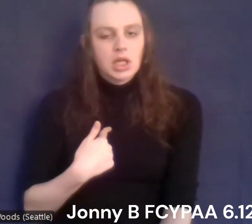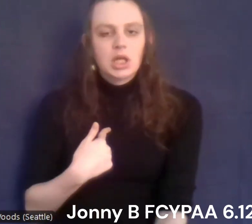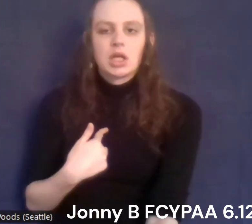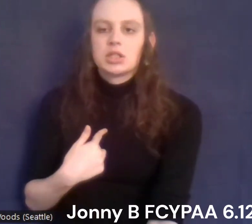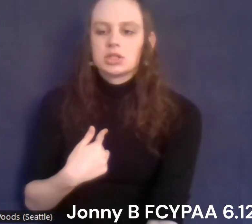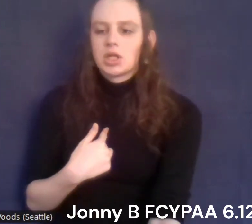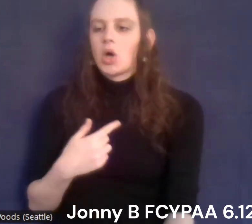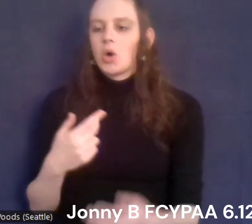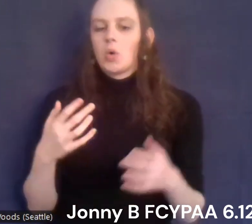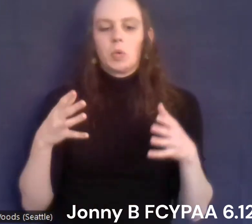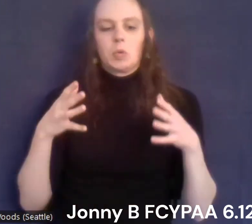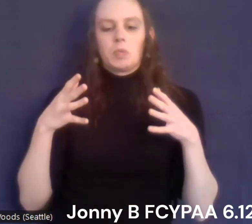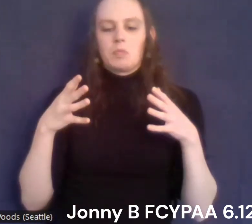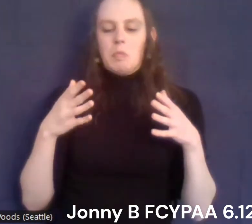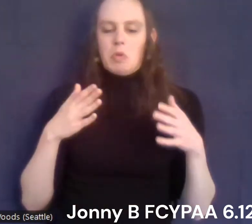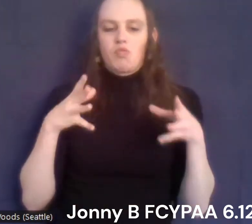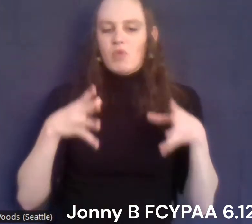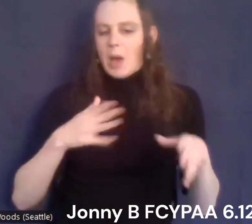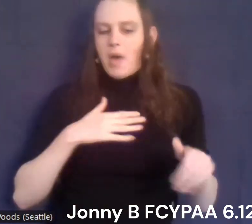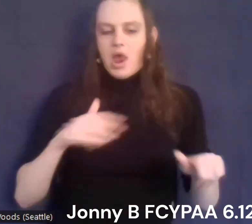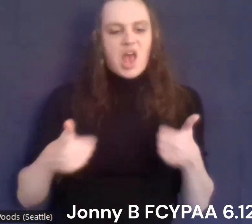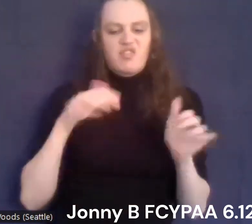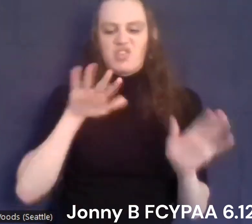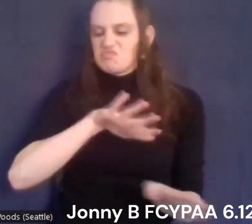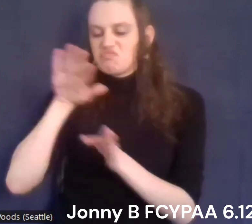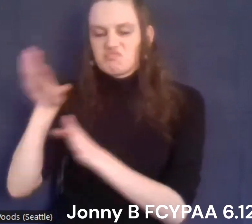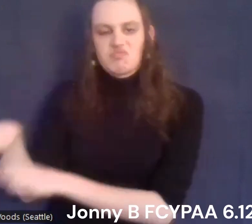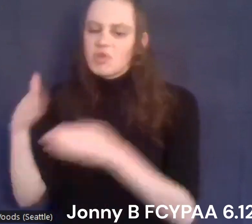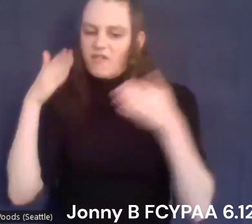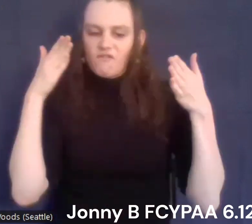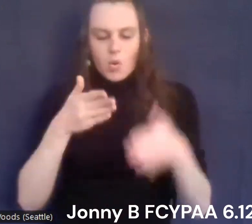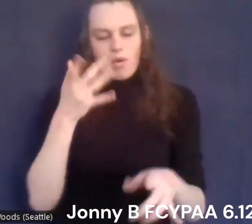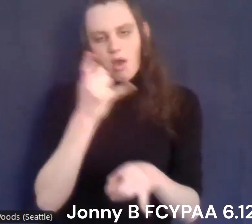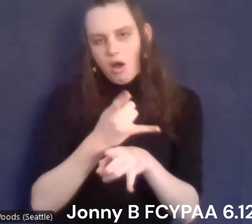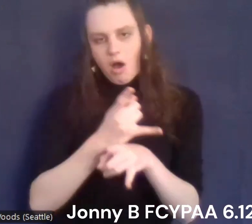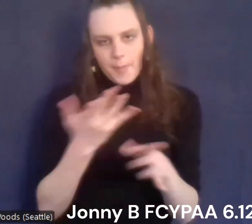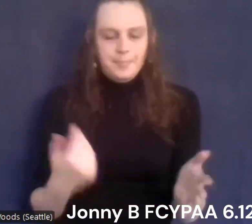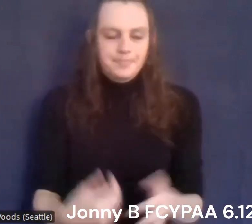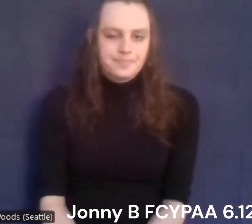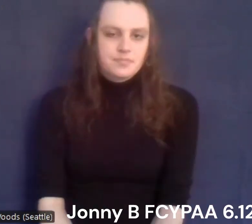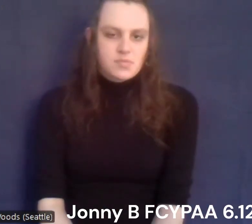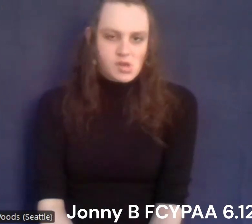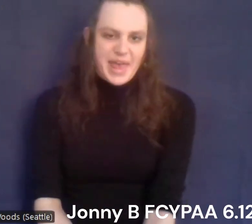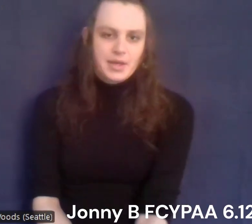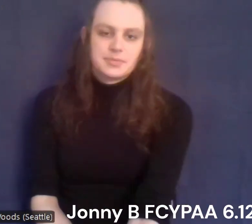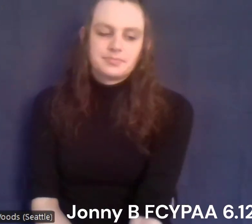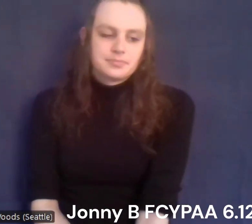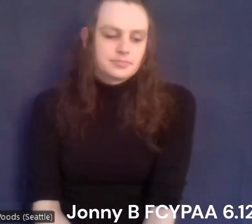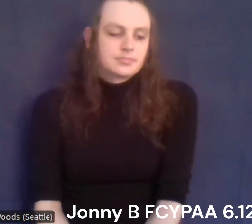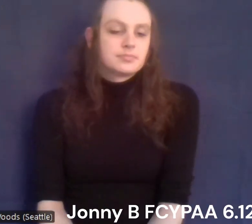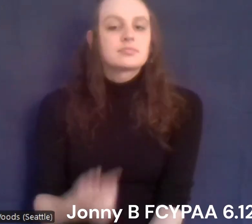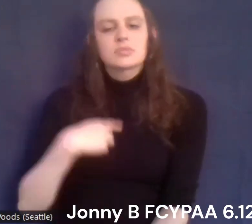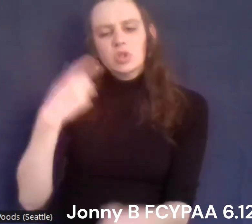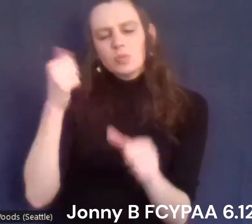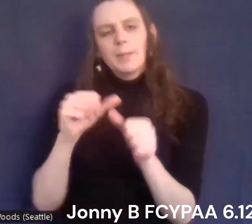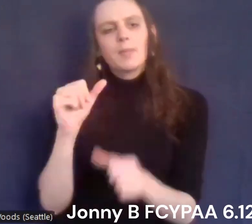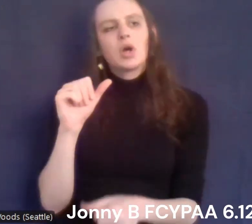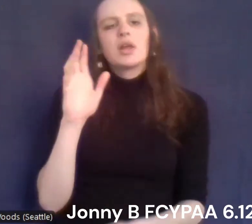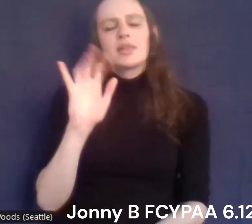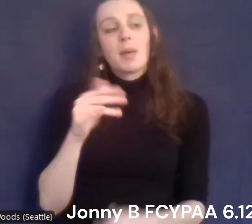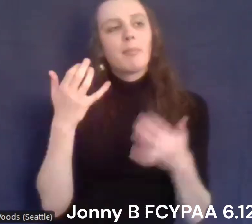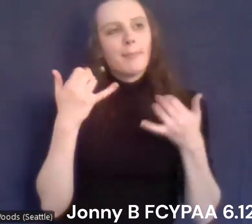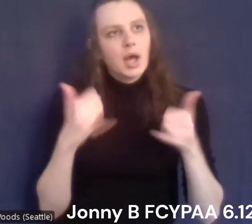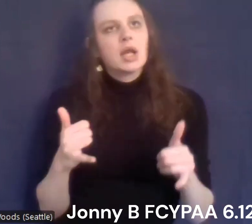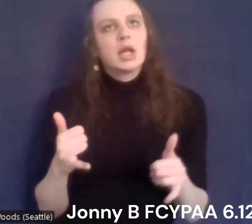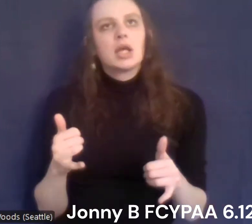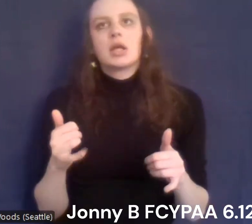wayside. And um, I remember at that party, um, vividly. It